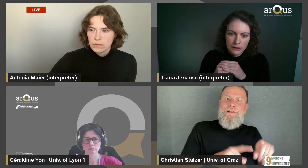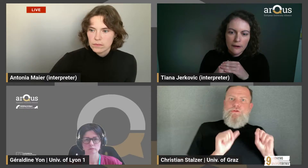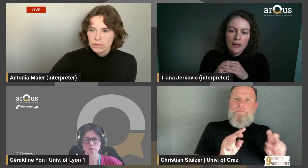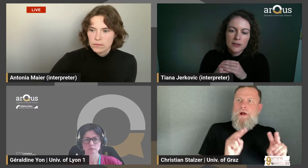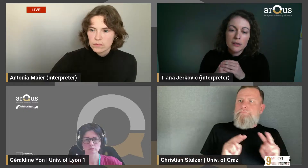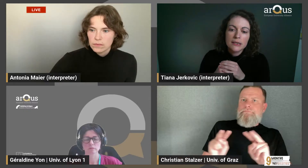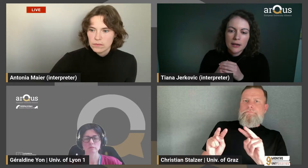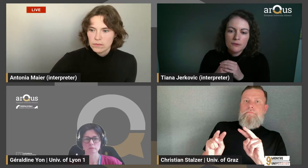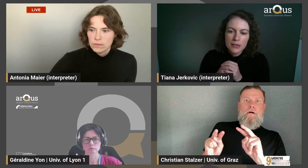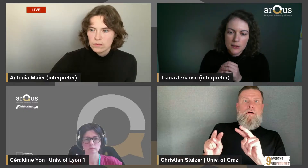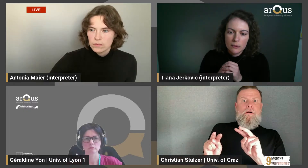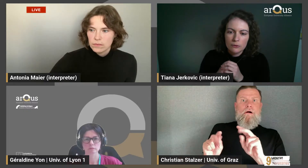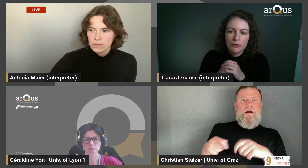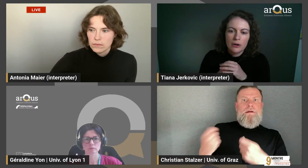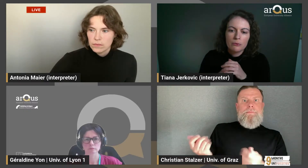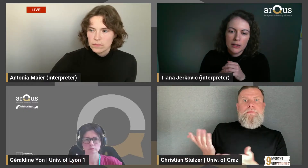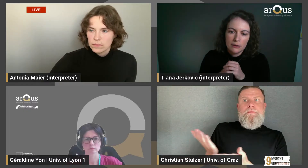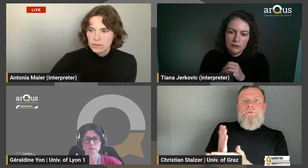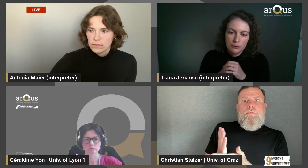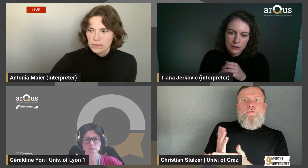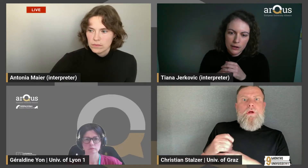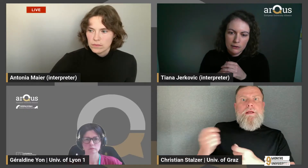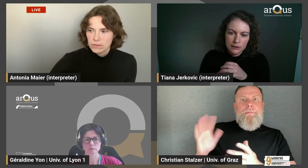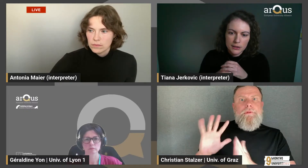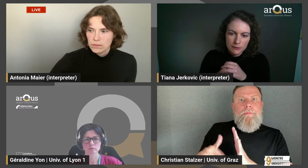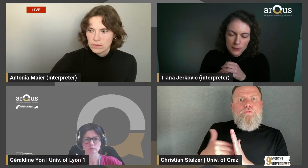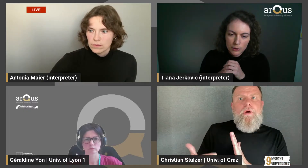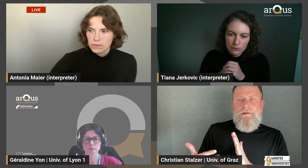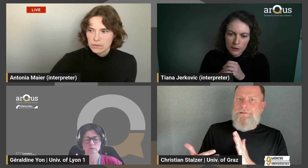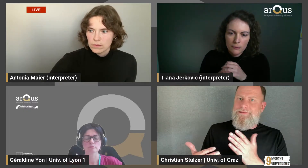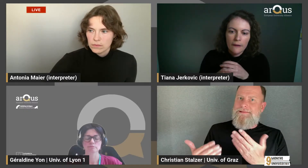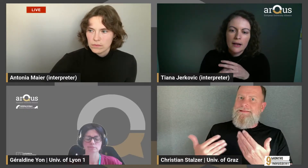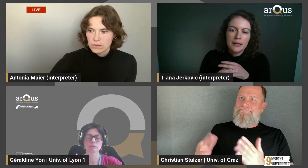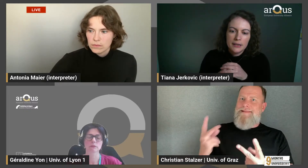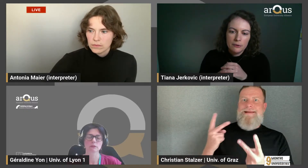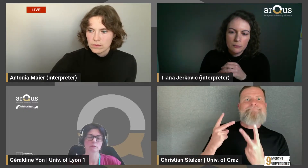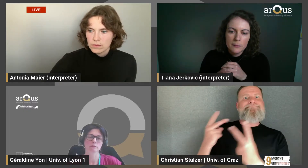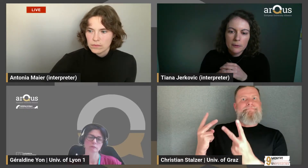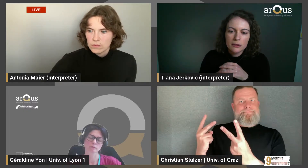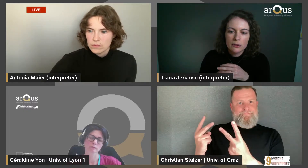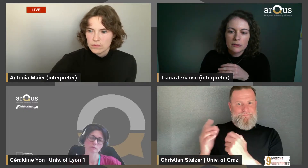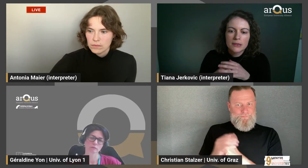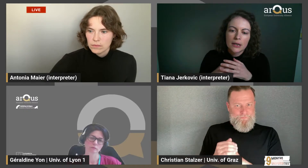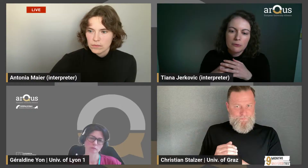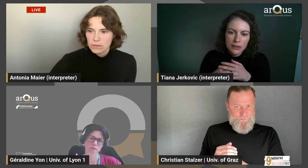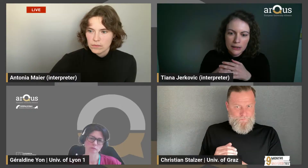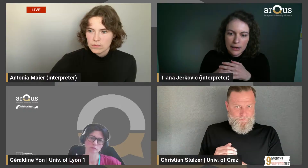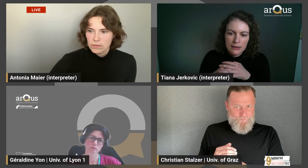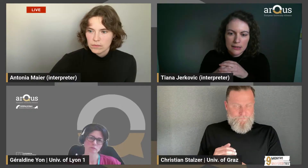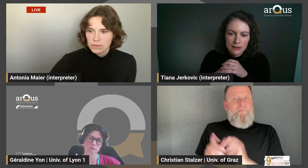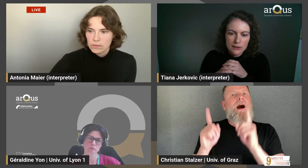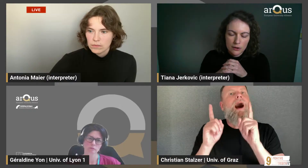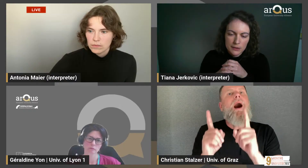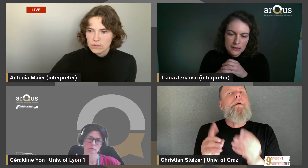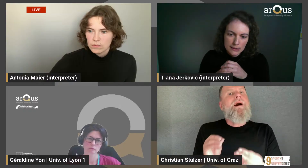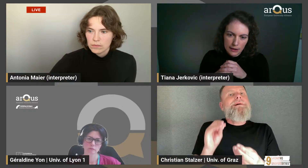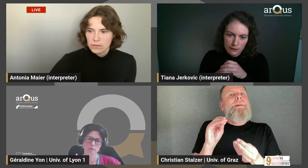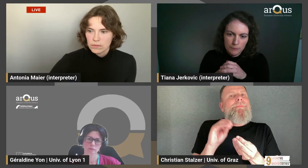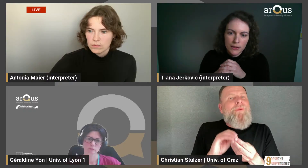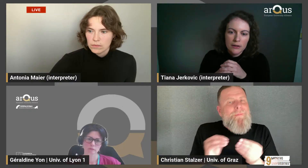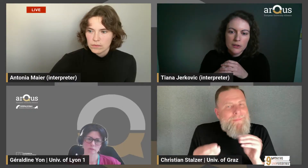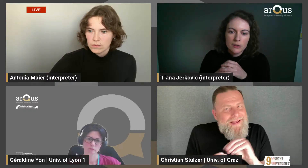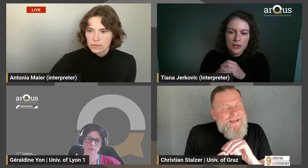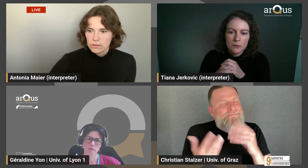or not. So it's not visible for the regular TV program, and hearing people don't realize that the service is